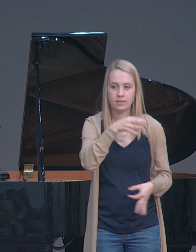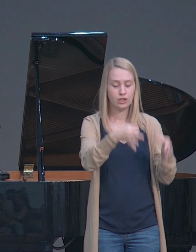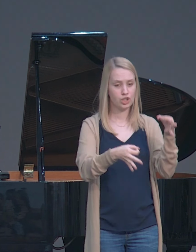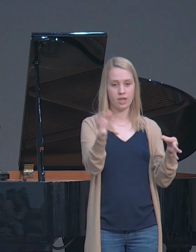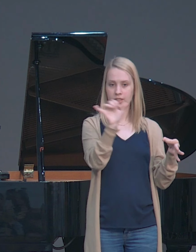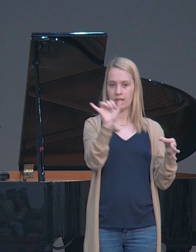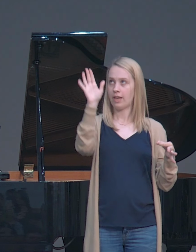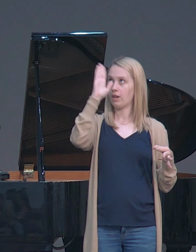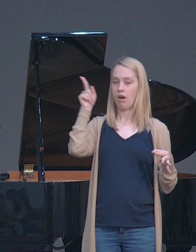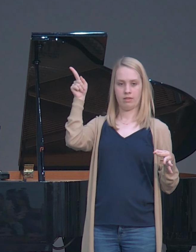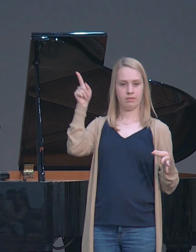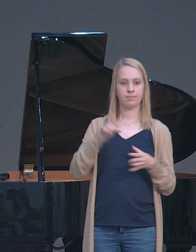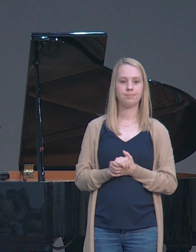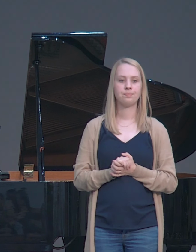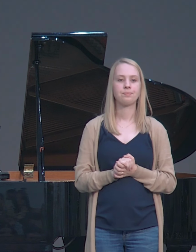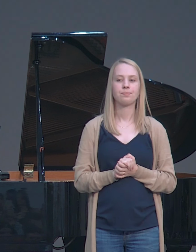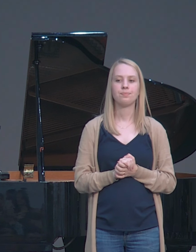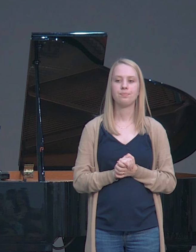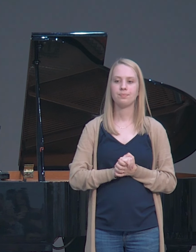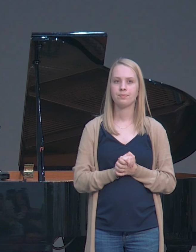God.